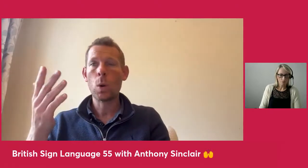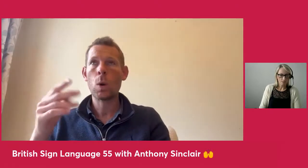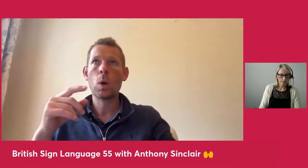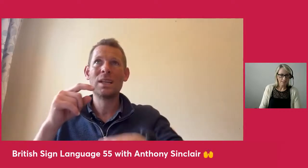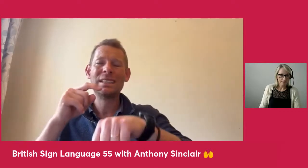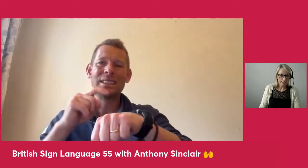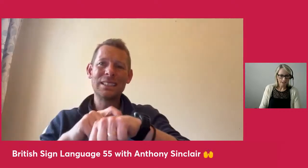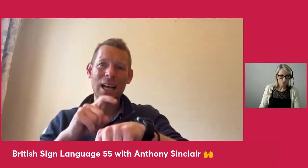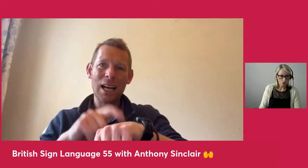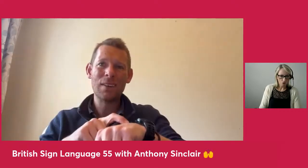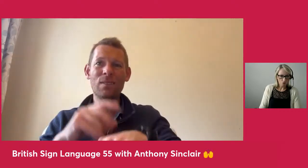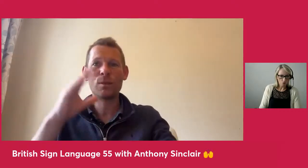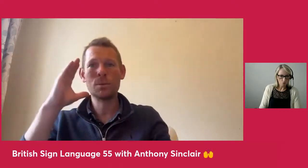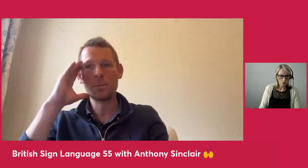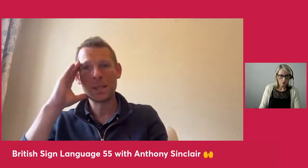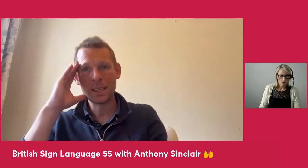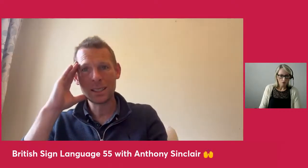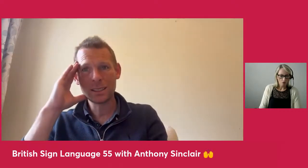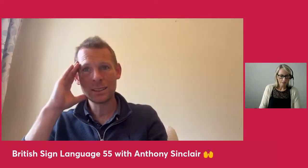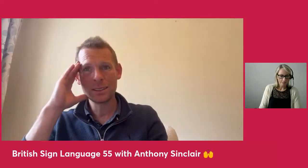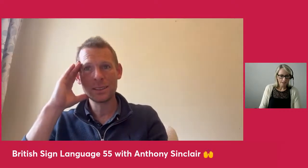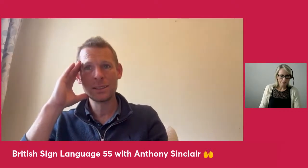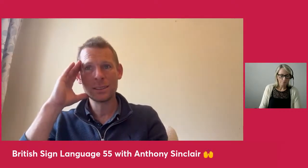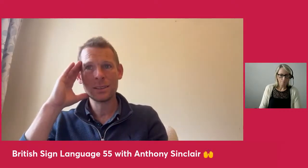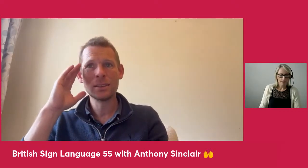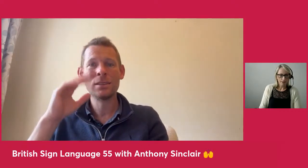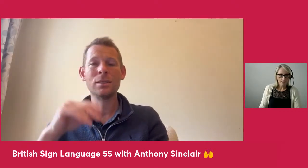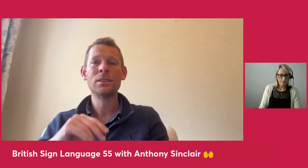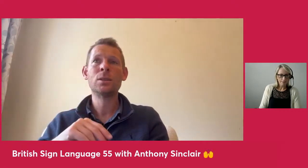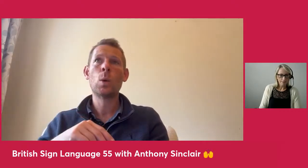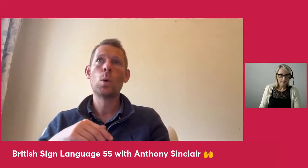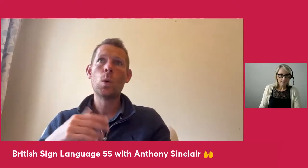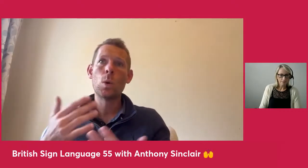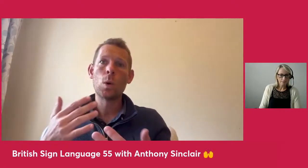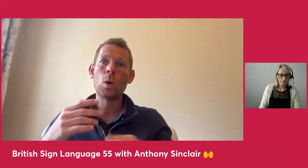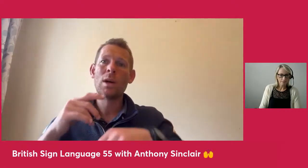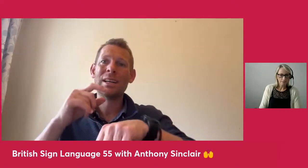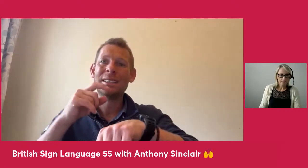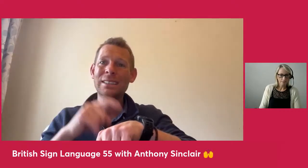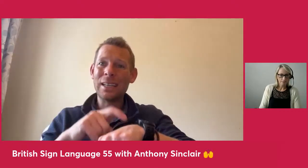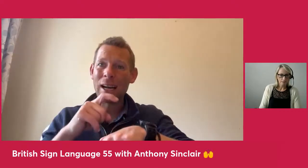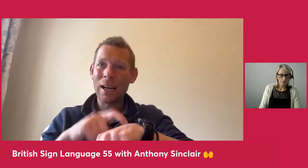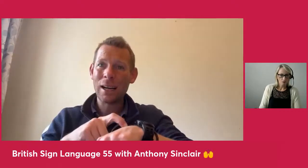perhaps you want to say it's time to go, or it's time for bed,